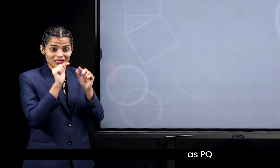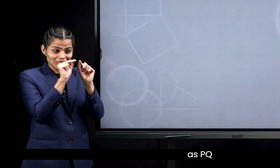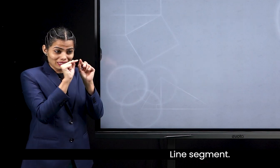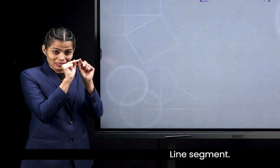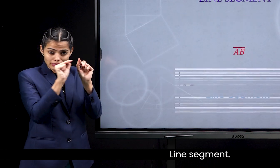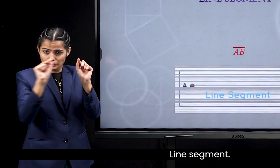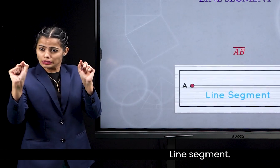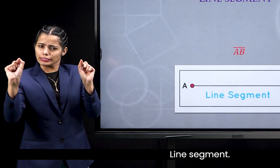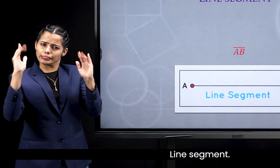Line segment.